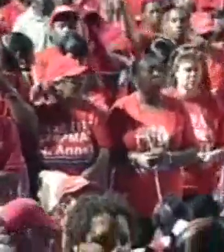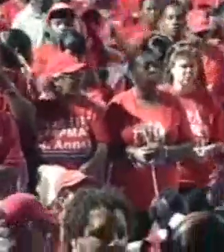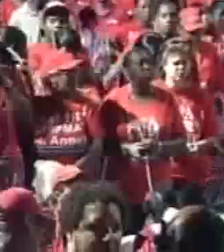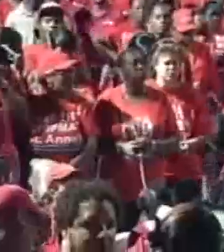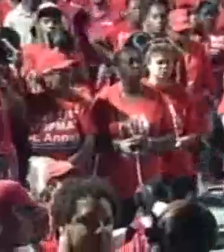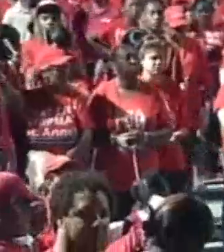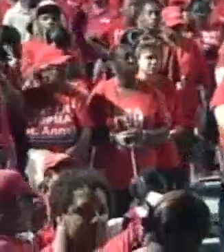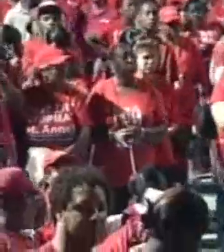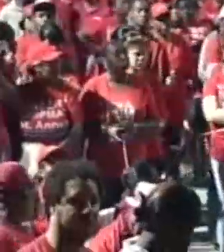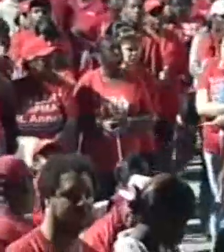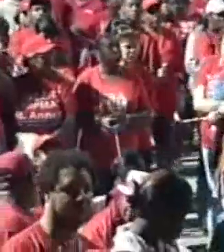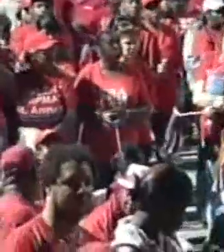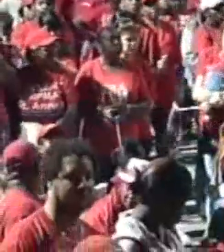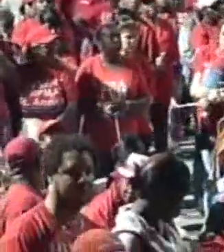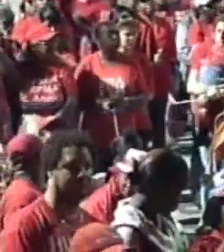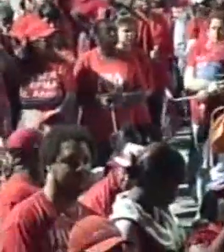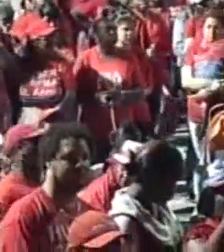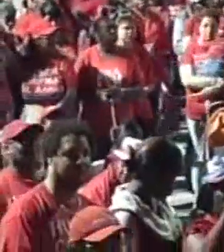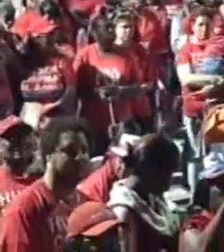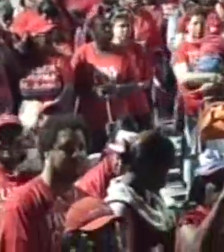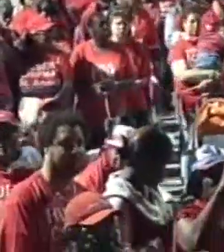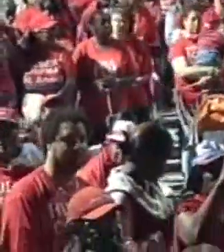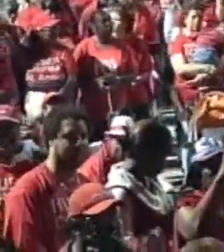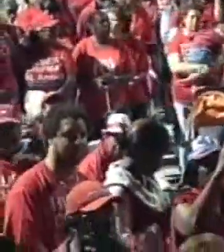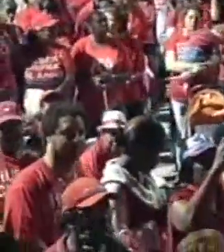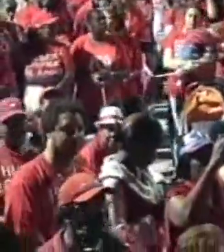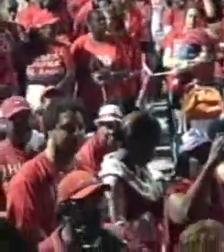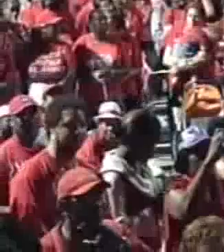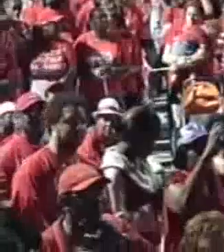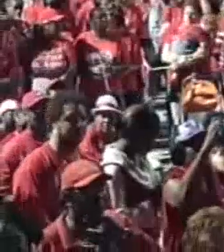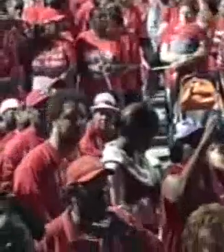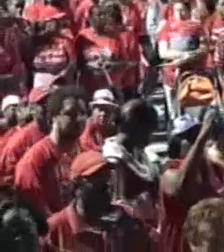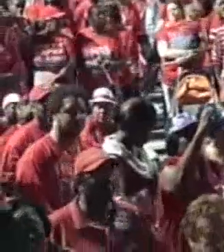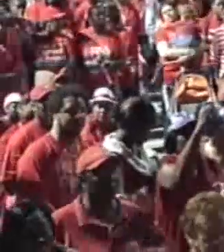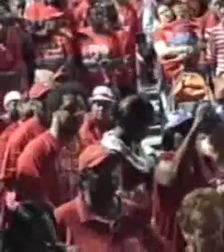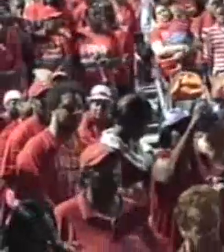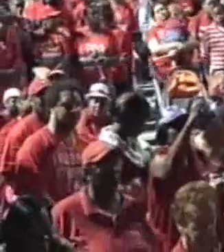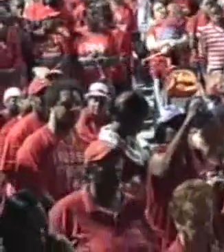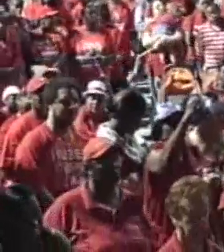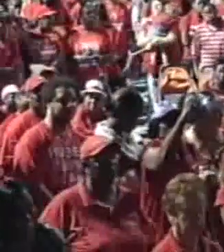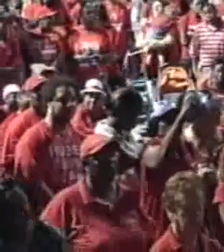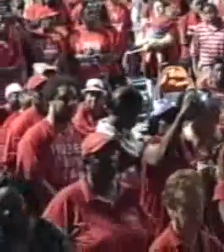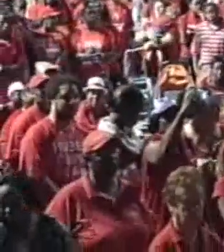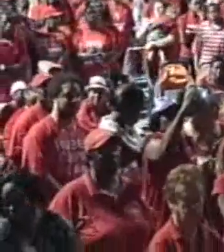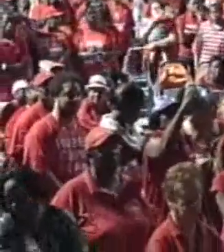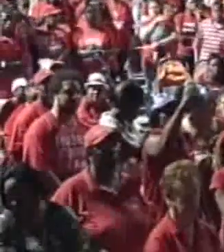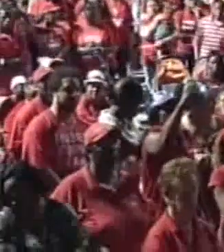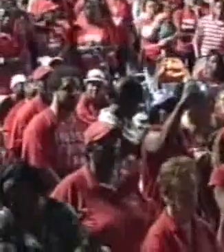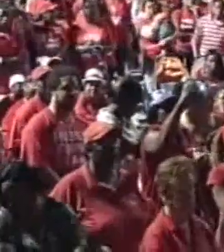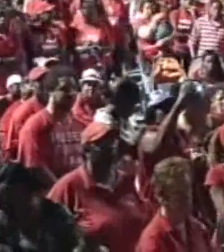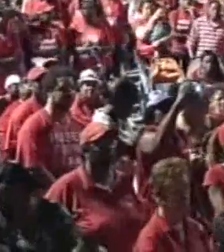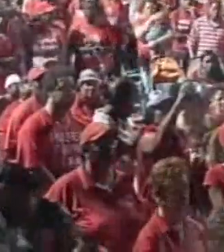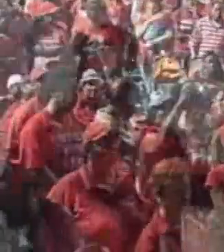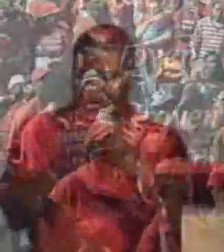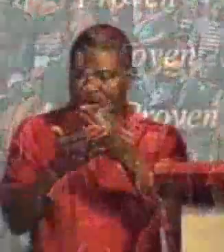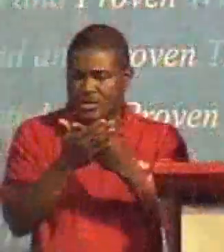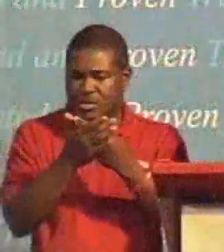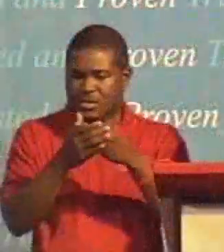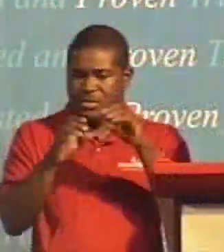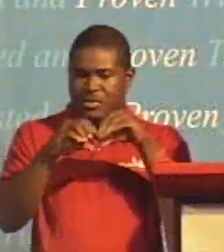Chippy has worked with some of the most prestigious accounting firms in the world. He's the Bahamas country managing partner of Ernst &